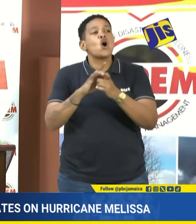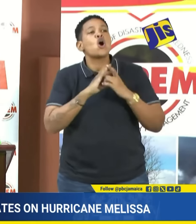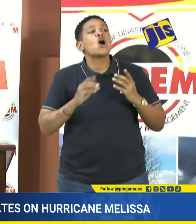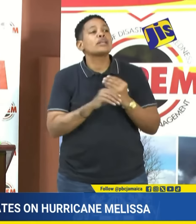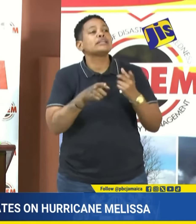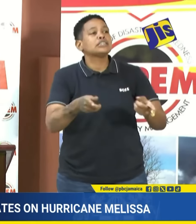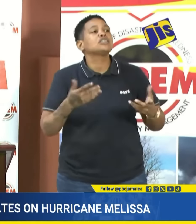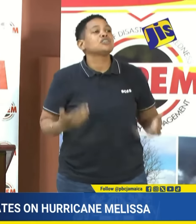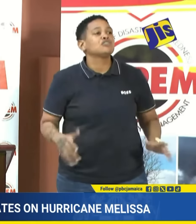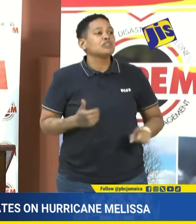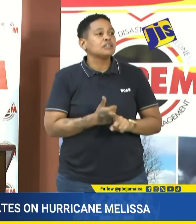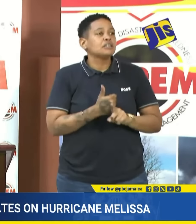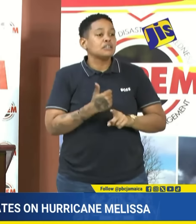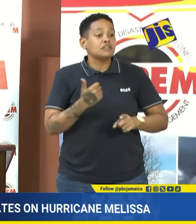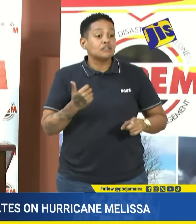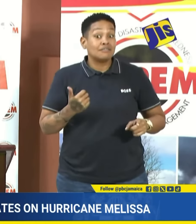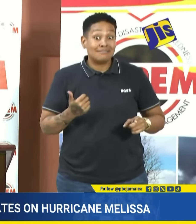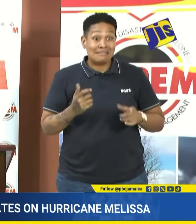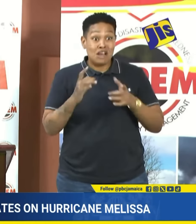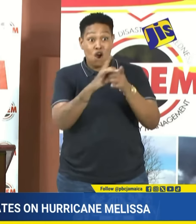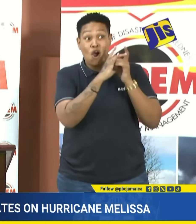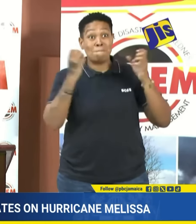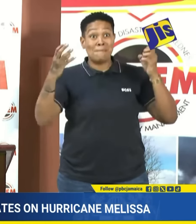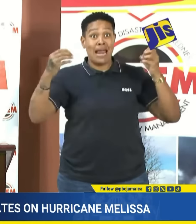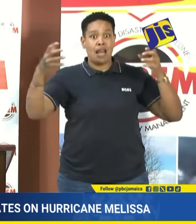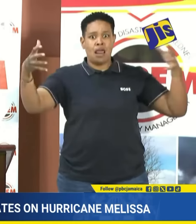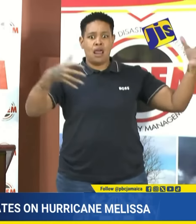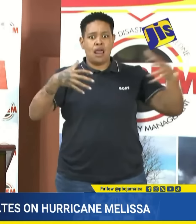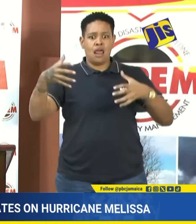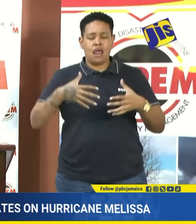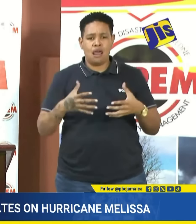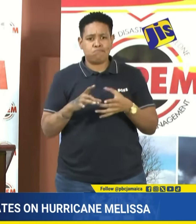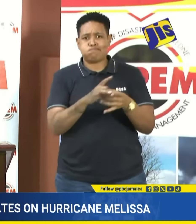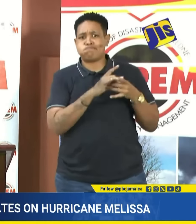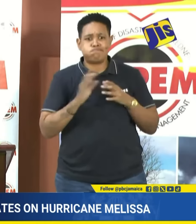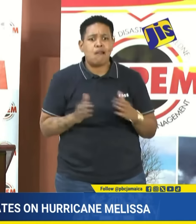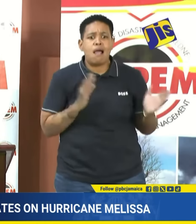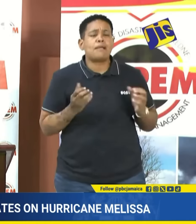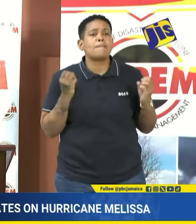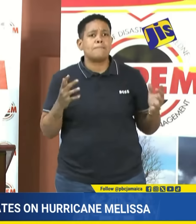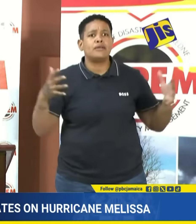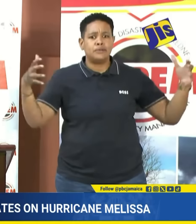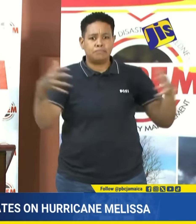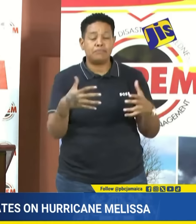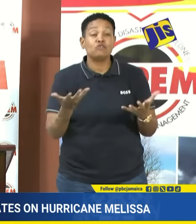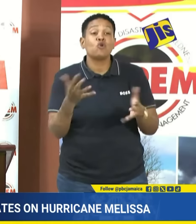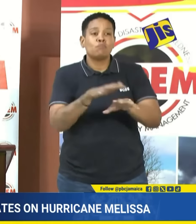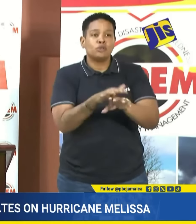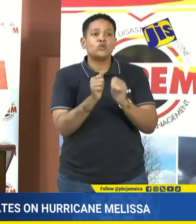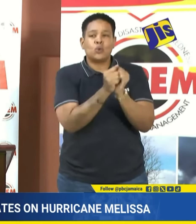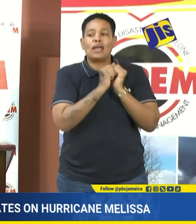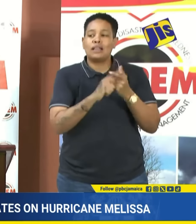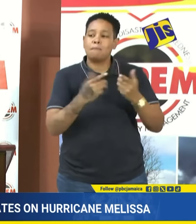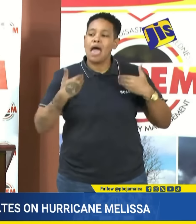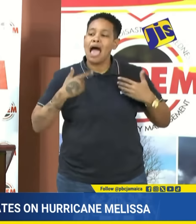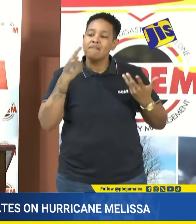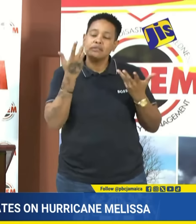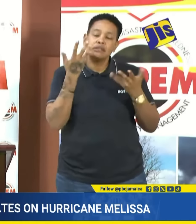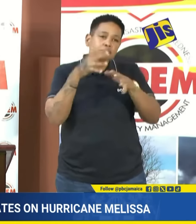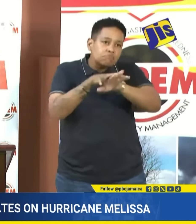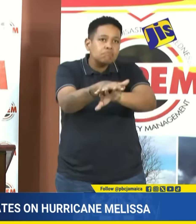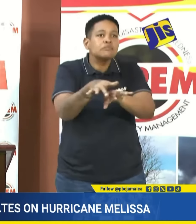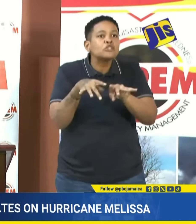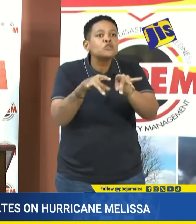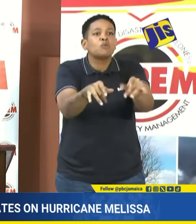coordination is a number of parts. And so, it is, to bring it all together and to have it